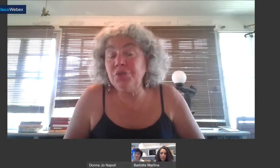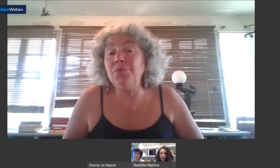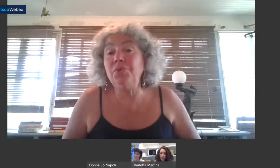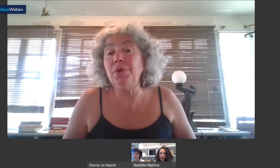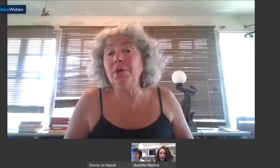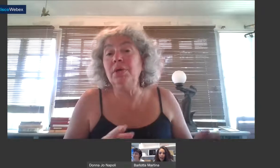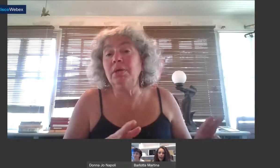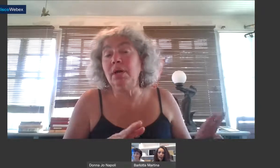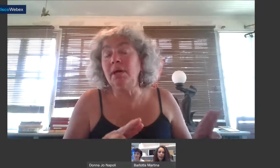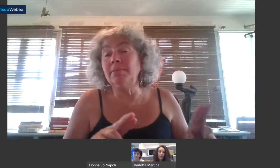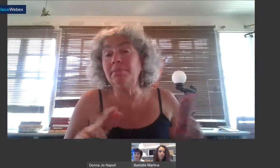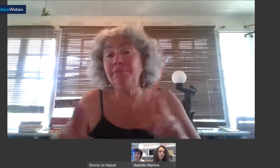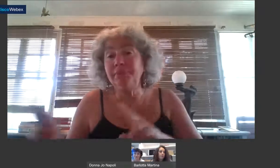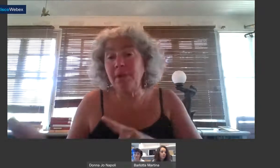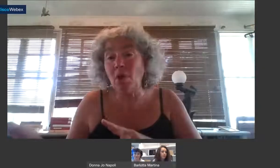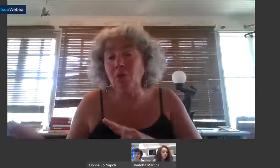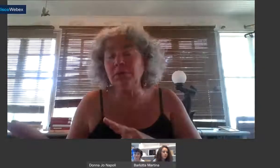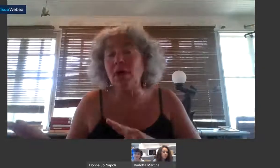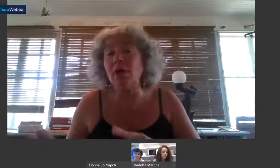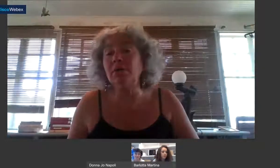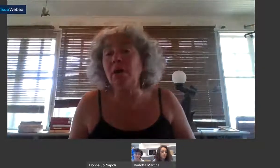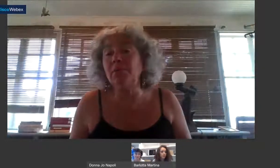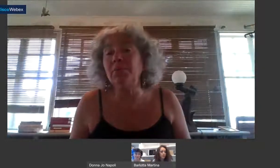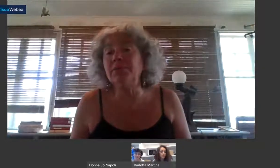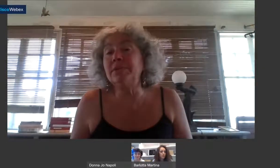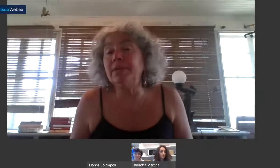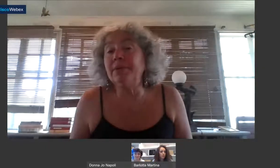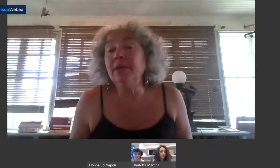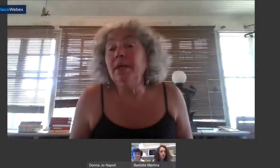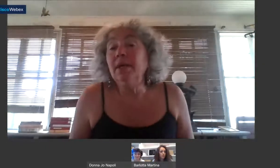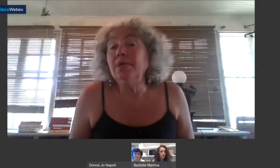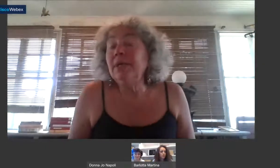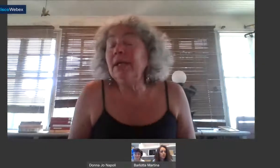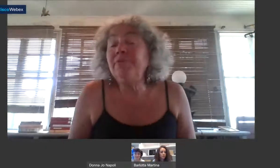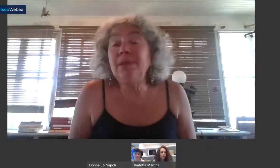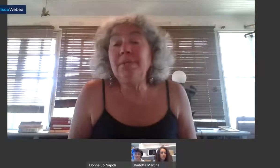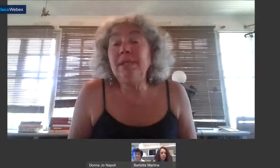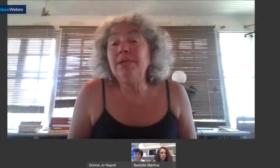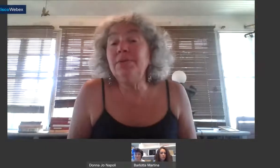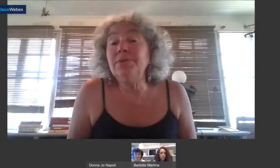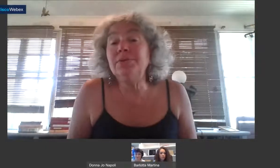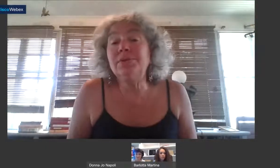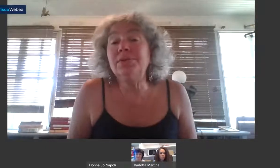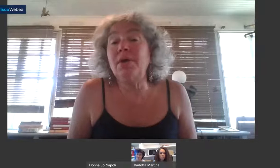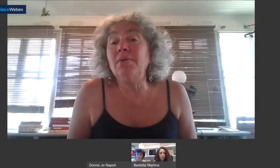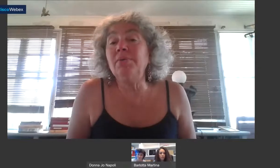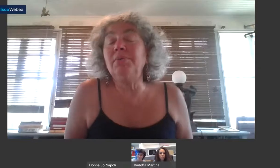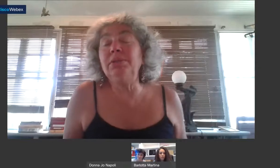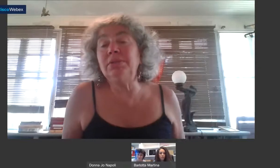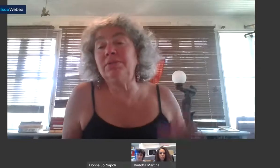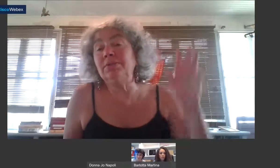do hold on are words that are really frequently used. So we don't